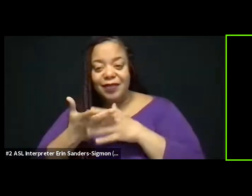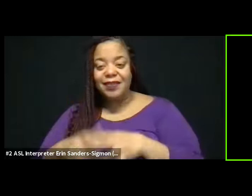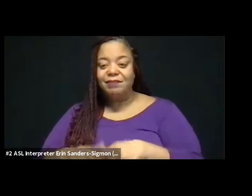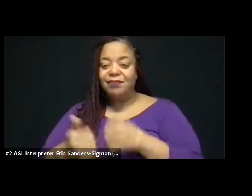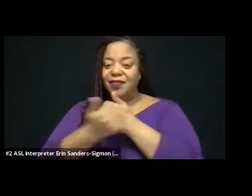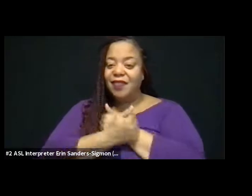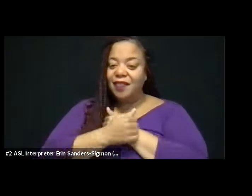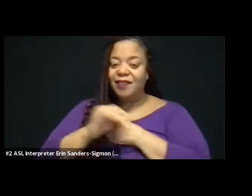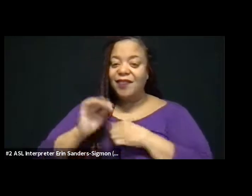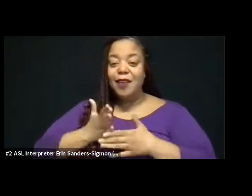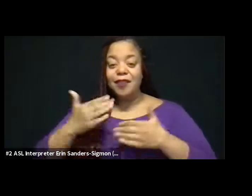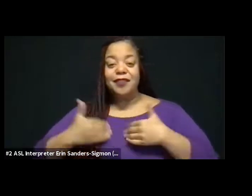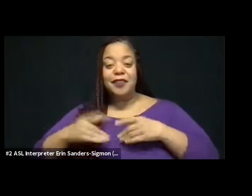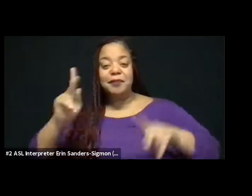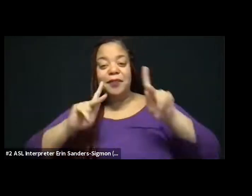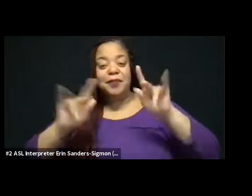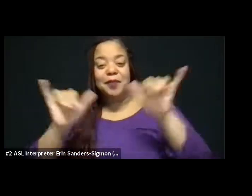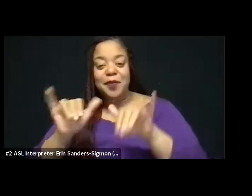Thank you, and over to Holly.